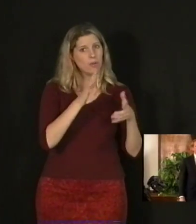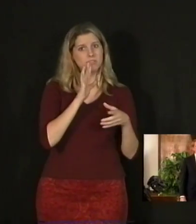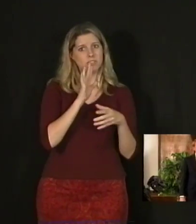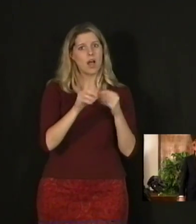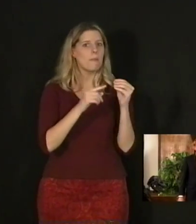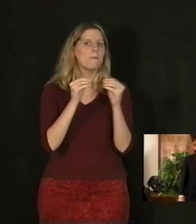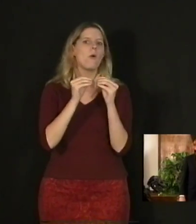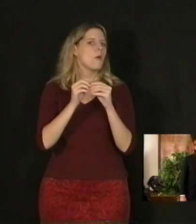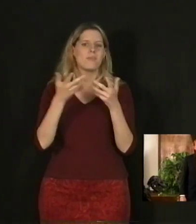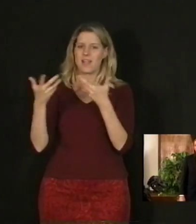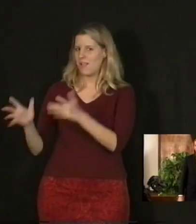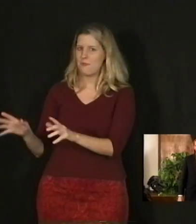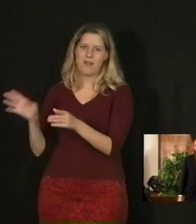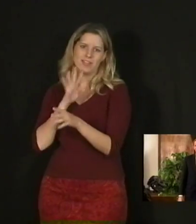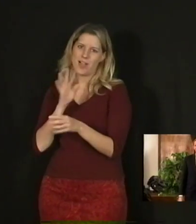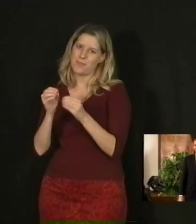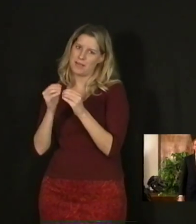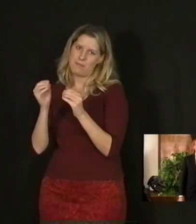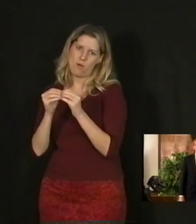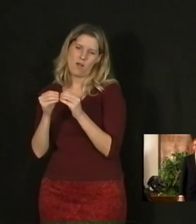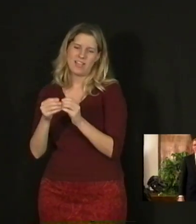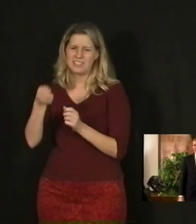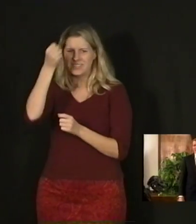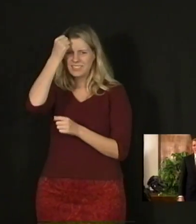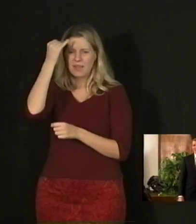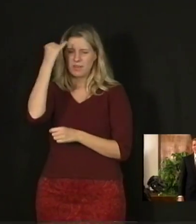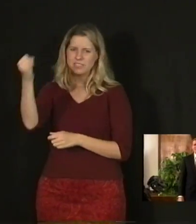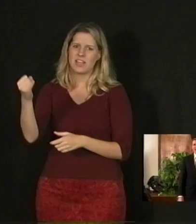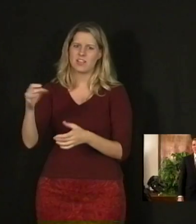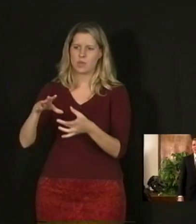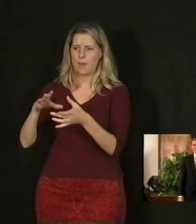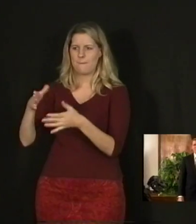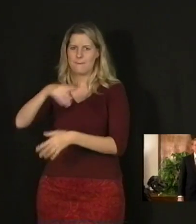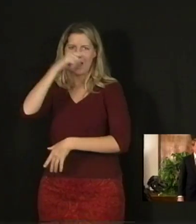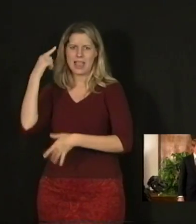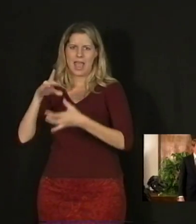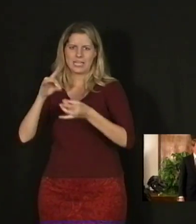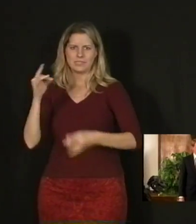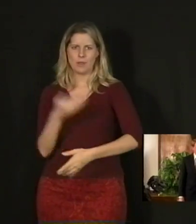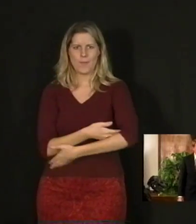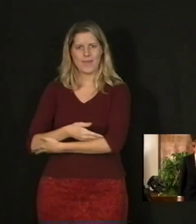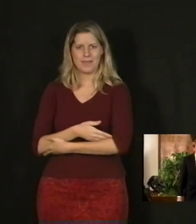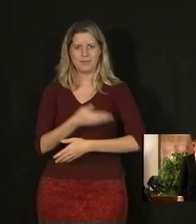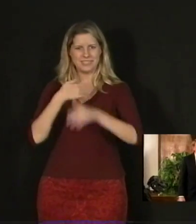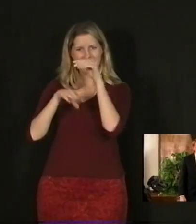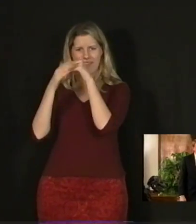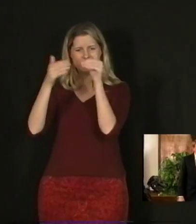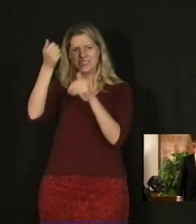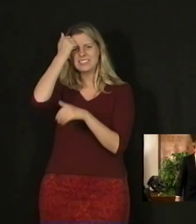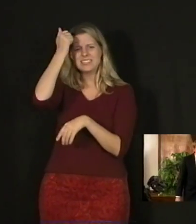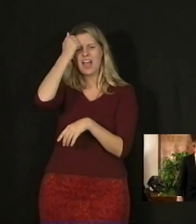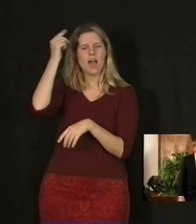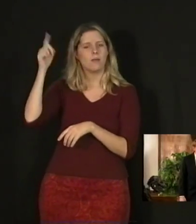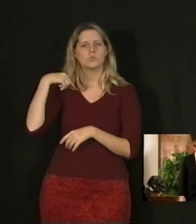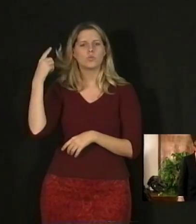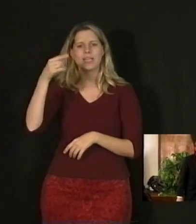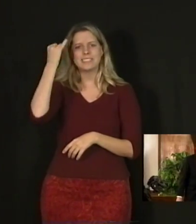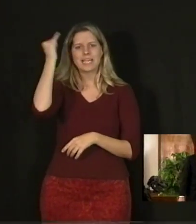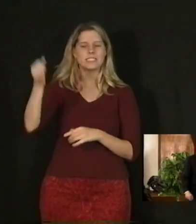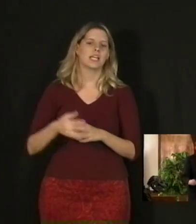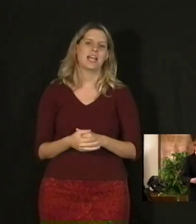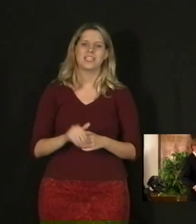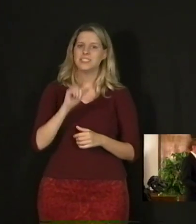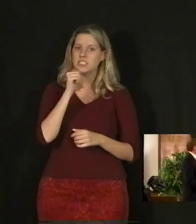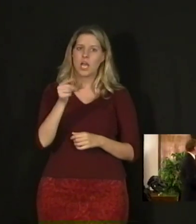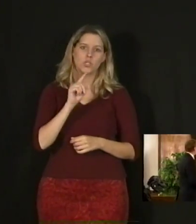That's a dumb idea that you could black spirit babies up in spirit babies in heaven. This is dumb. This is crazy. Okay? It's not true. We're all